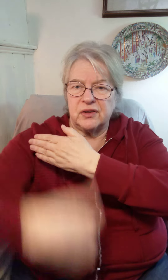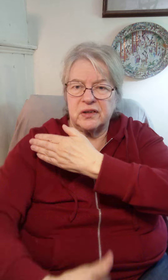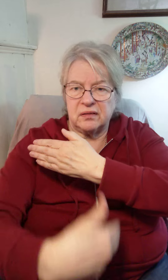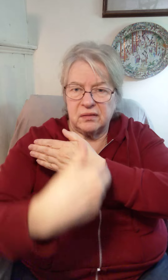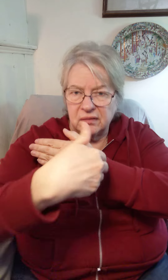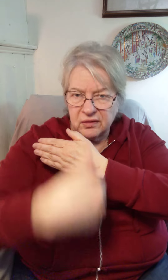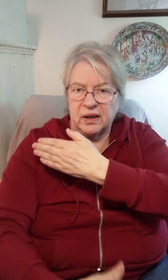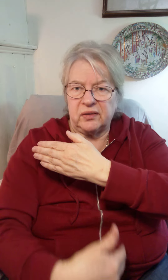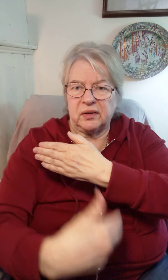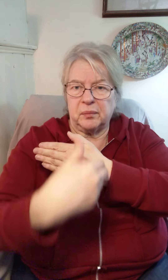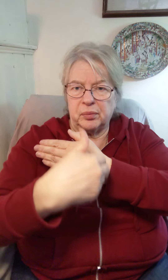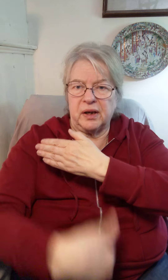you're slicing. Bread.